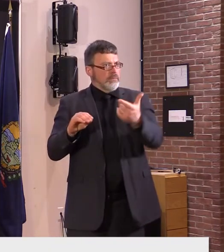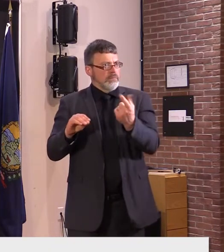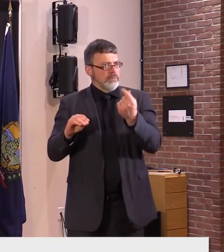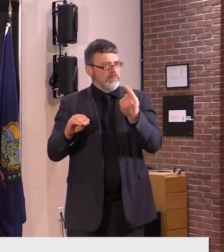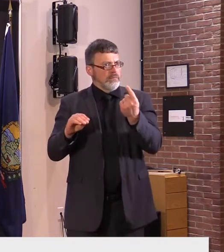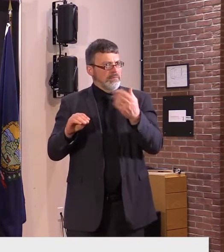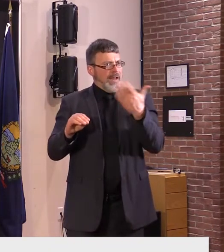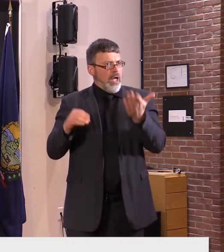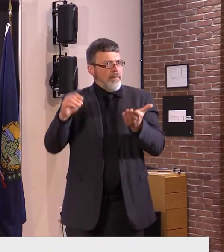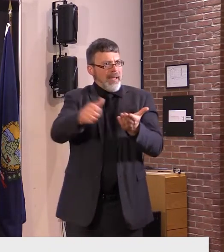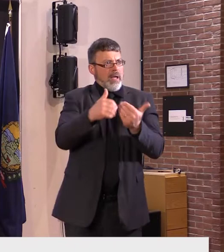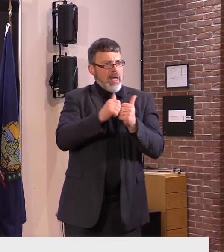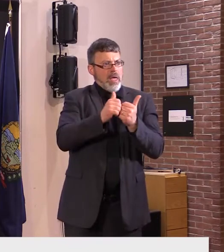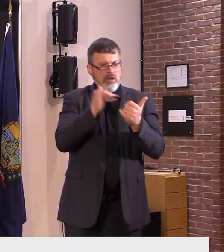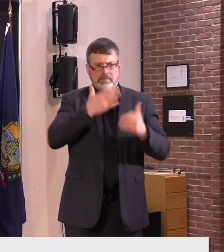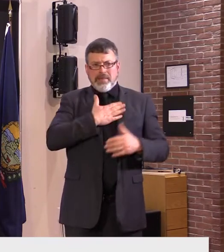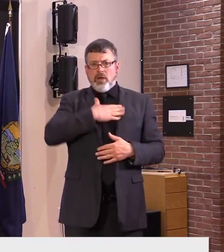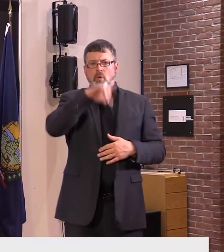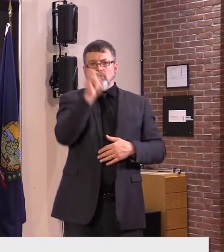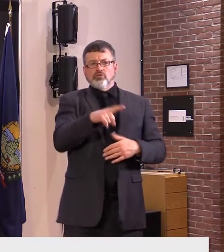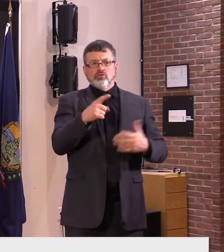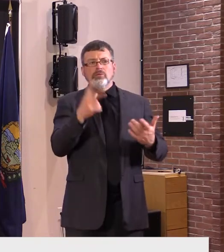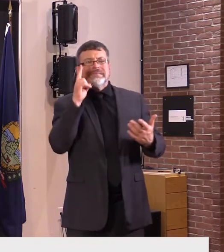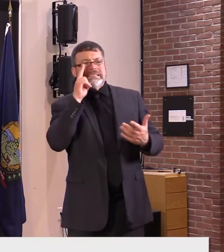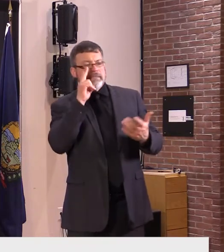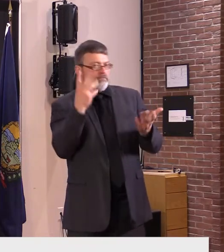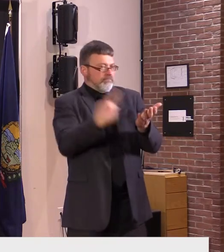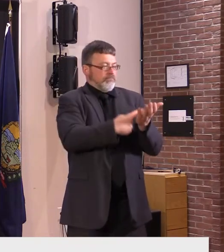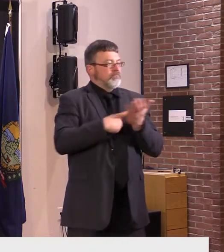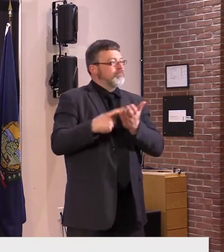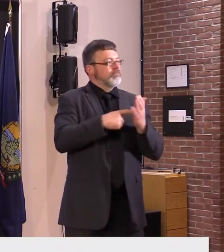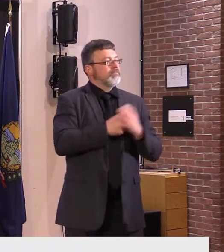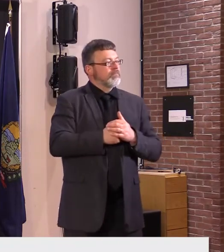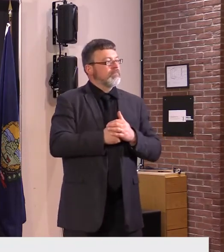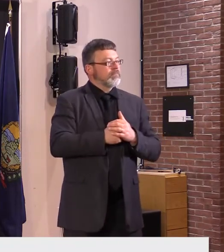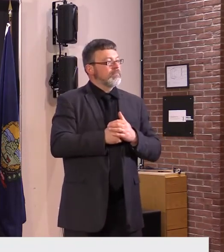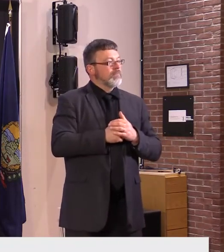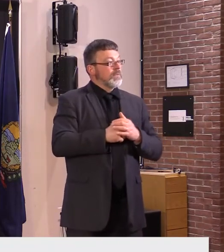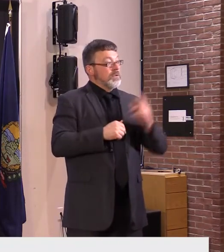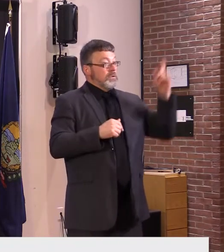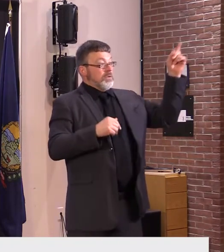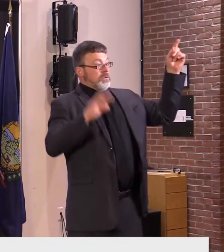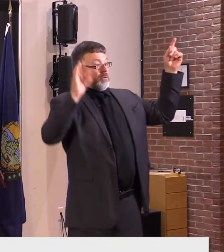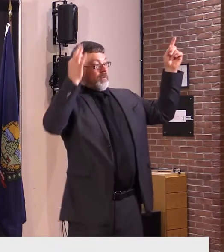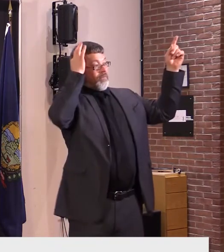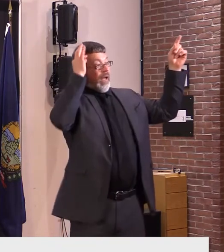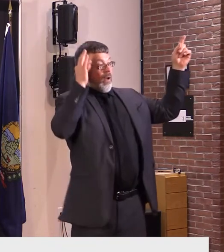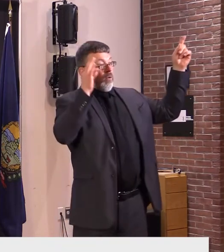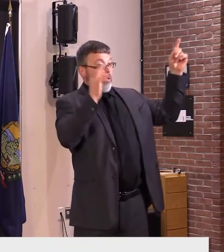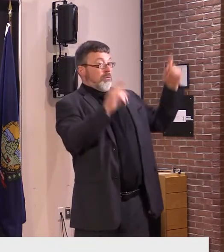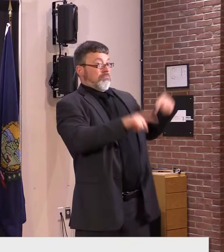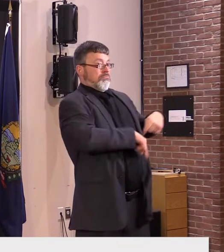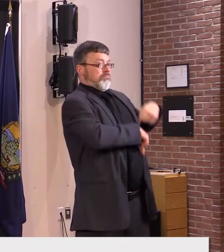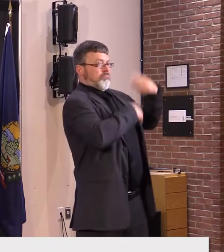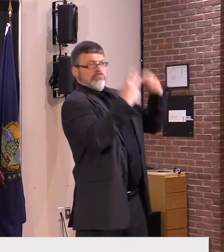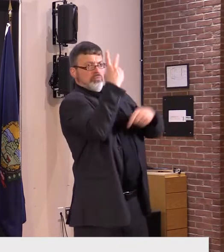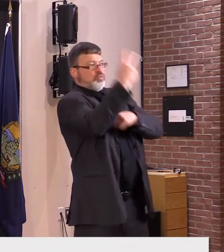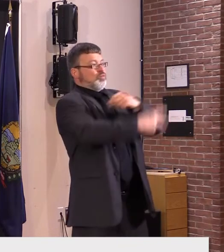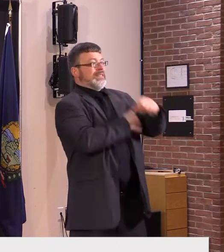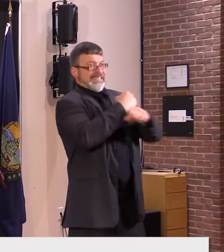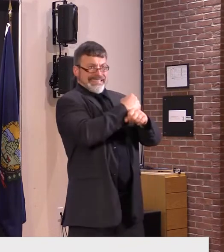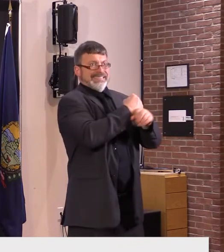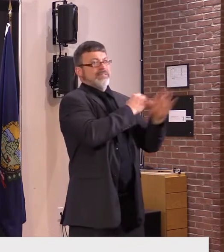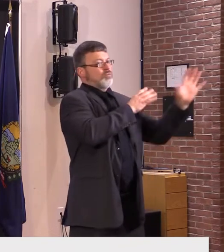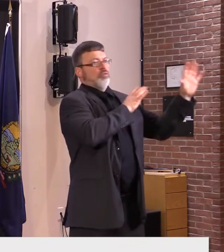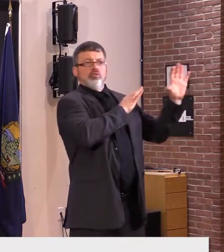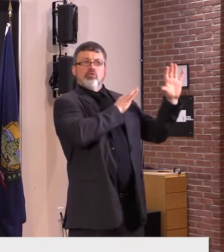past 2 years, we'll fulfill our what some feels an obligation to move forward throughout this year with